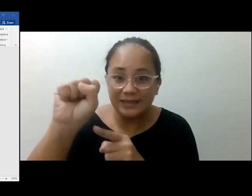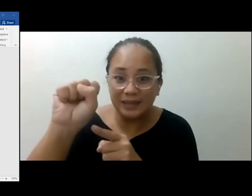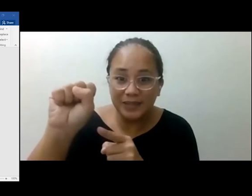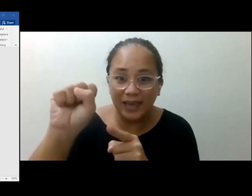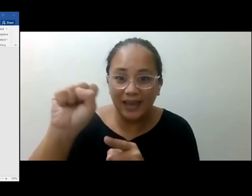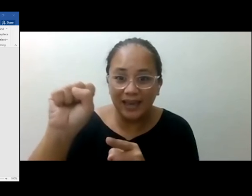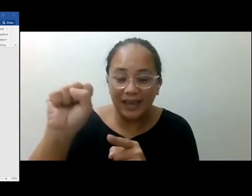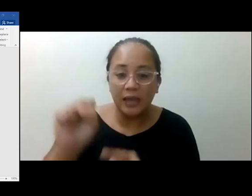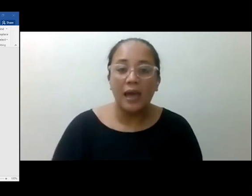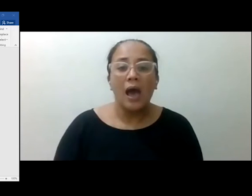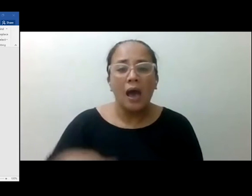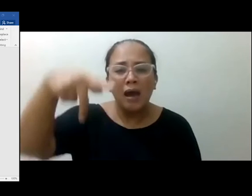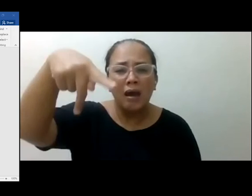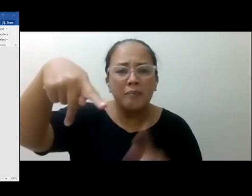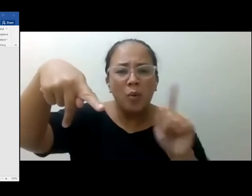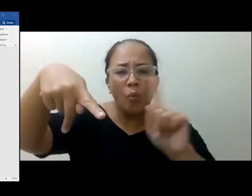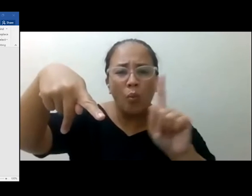And the predicate is how much.